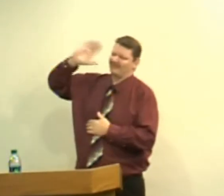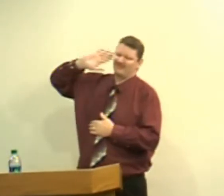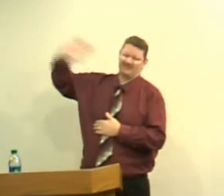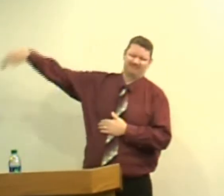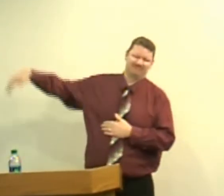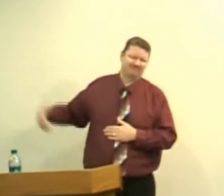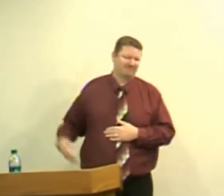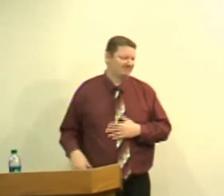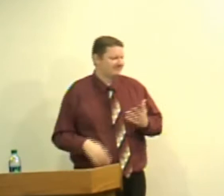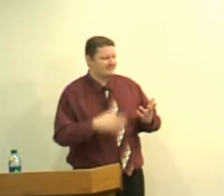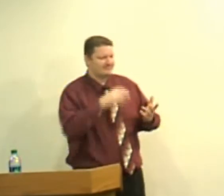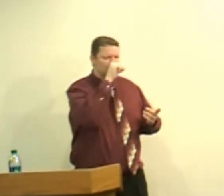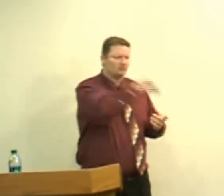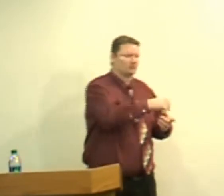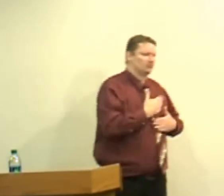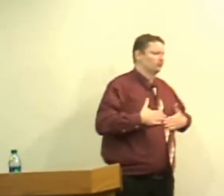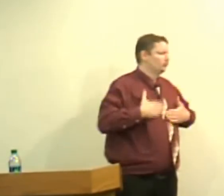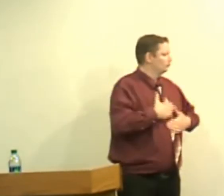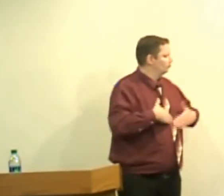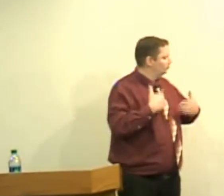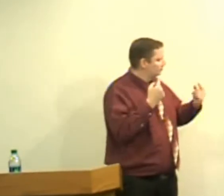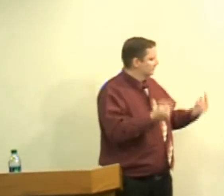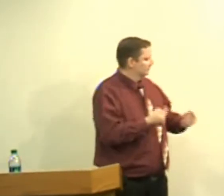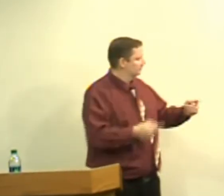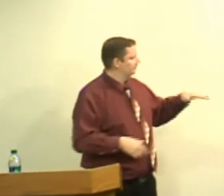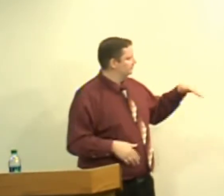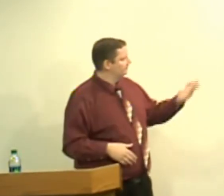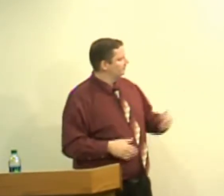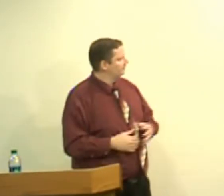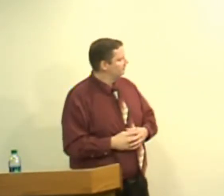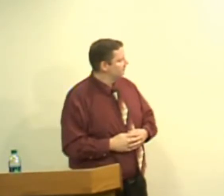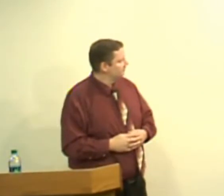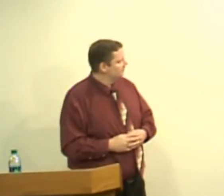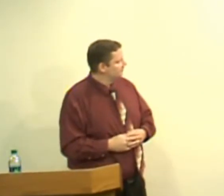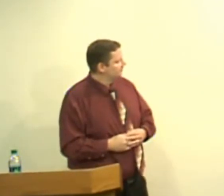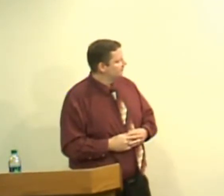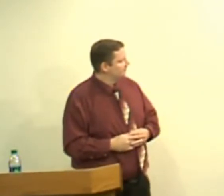But they don't care about God. They just care about their own sin.